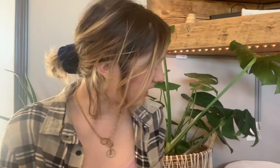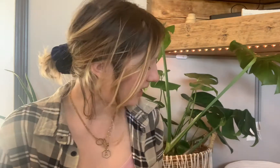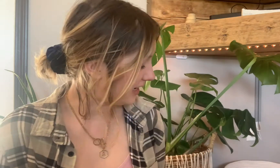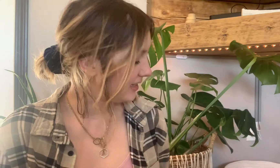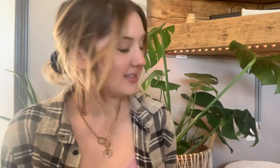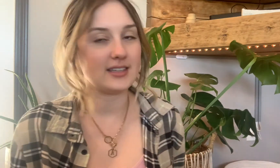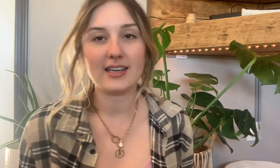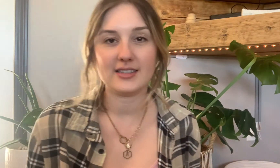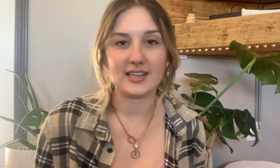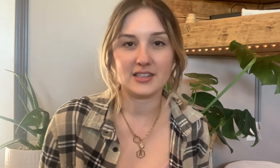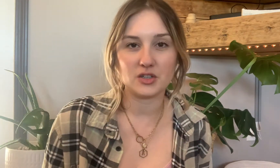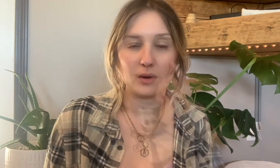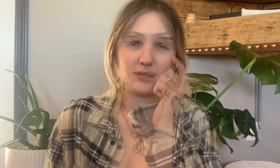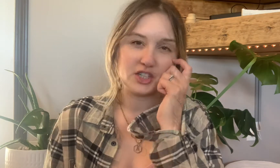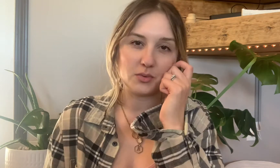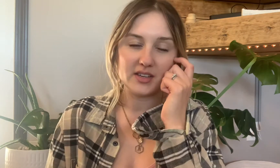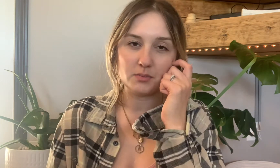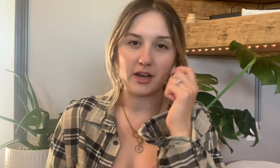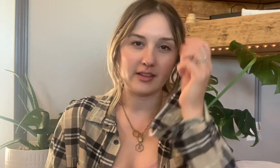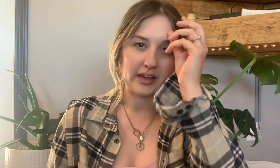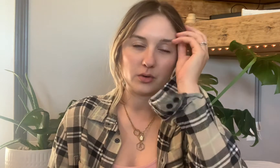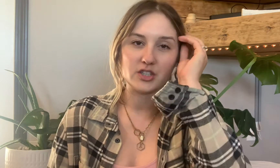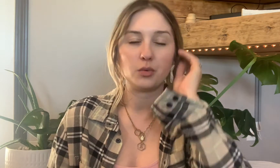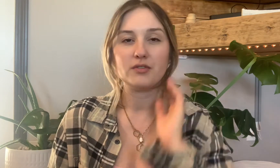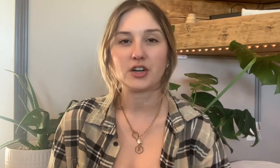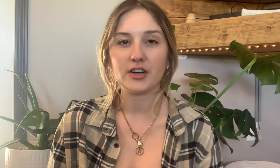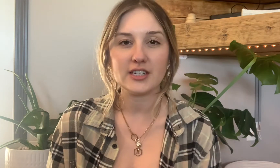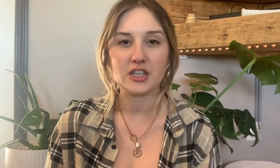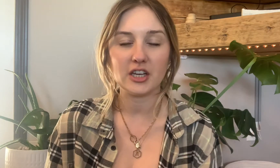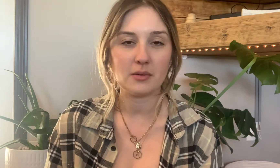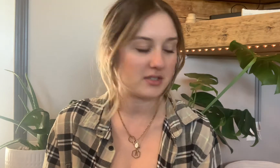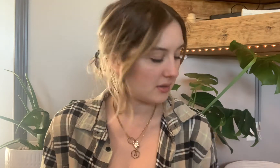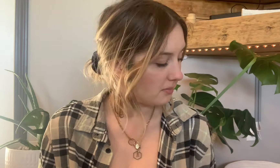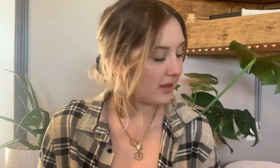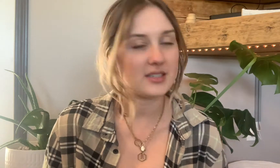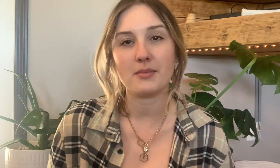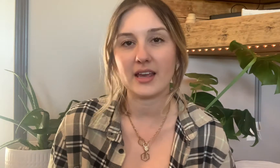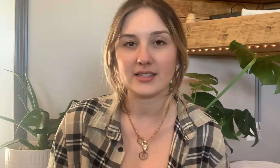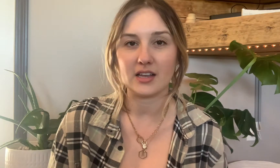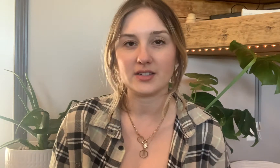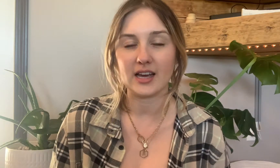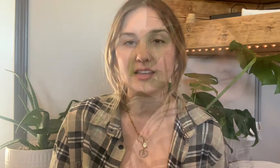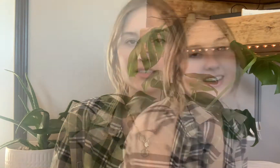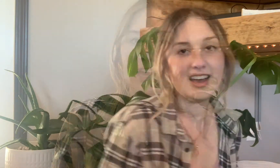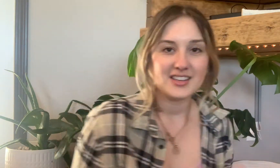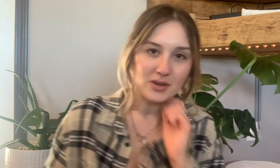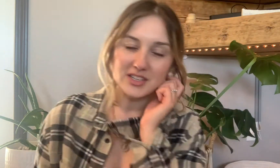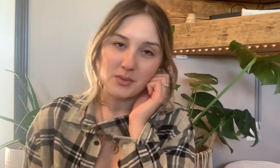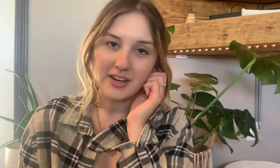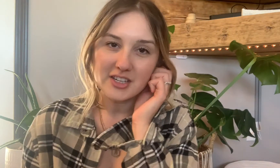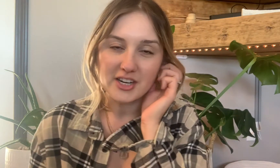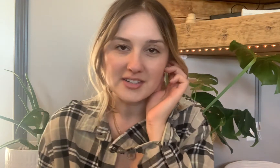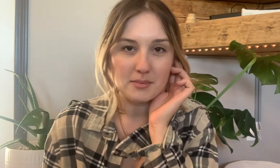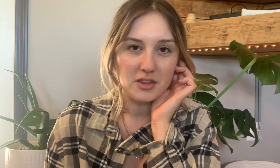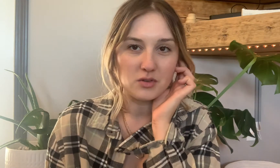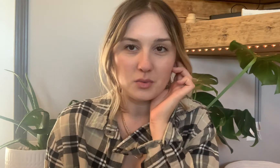communicating his needs to us just with his body language. So we've started teaching him some ASL signs. So I just wanted to share some of those with you